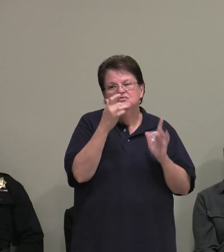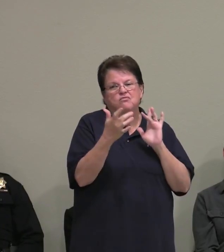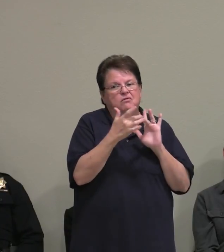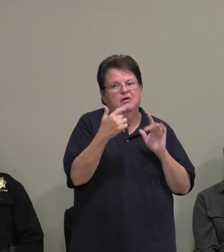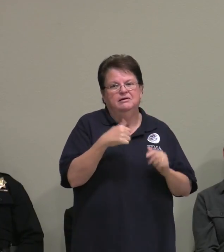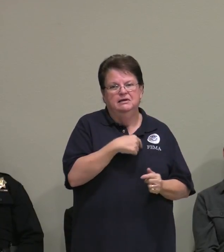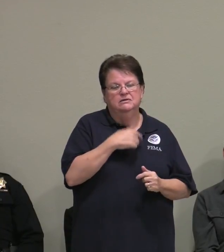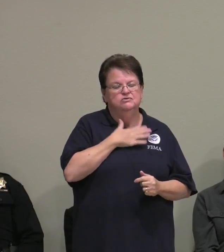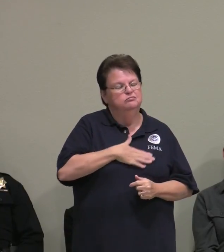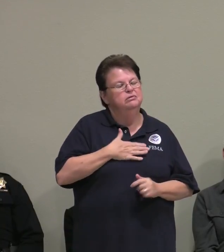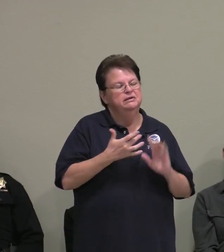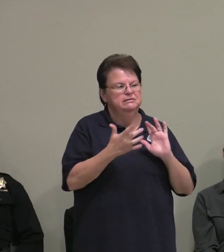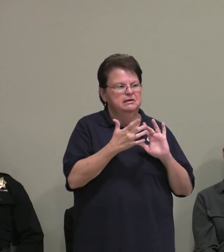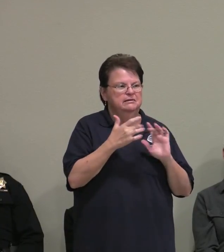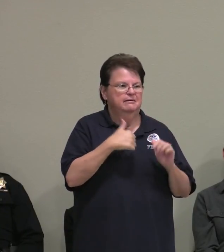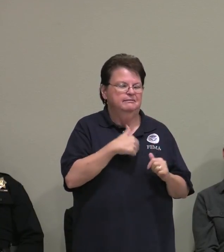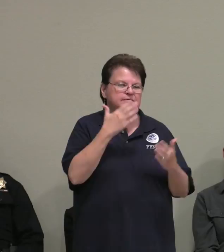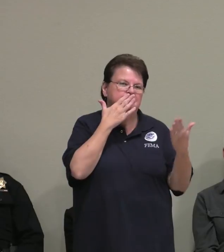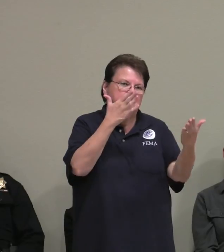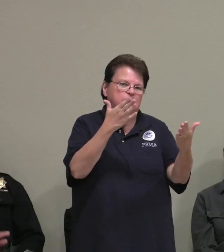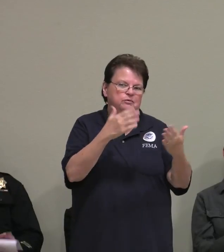us. So please contact us. Thank you.